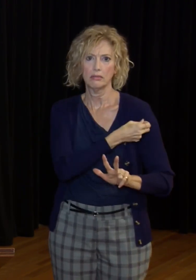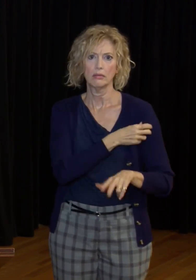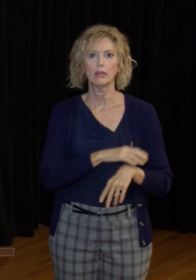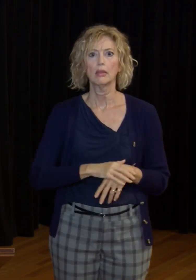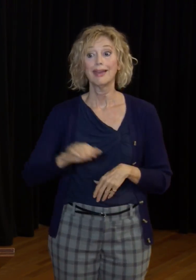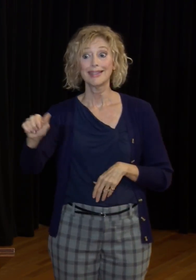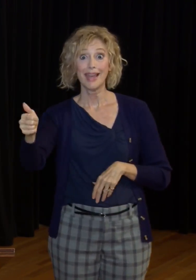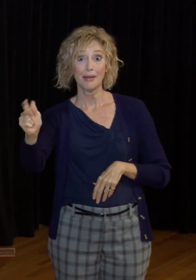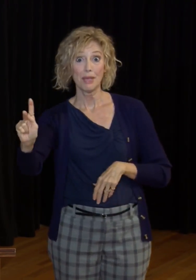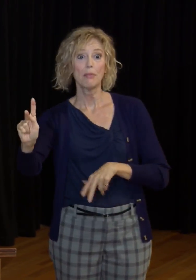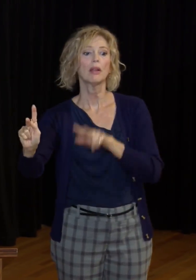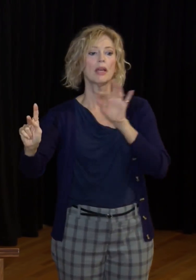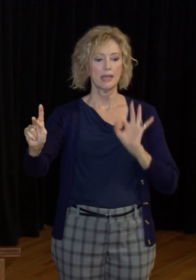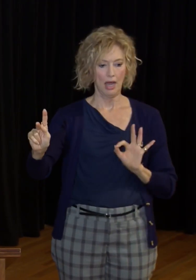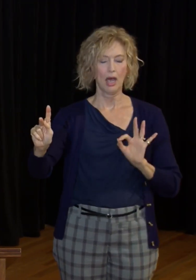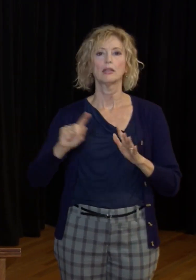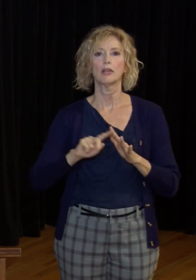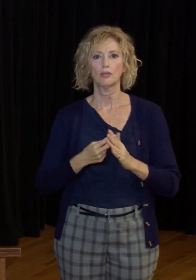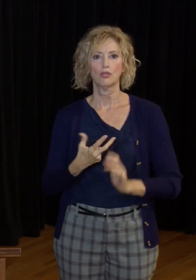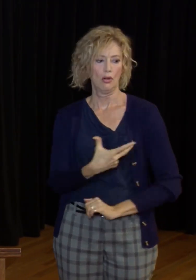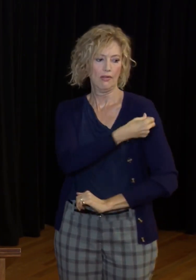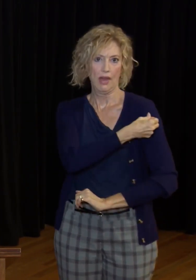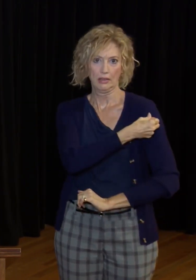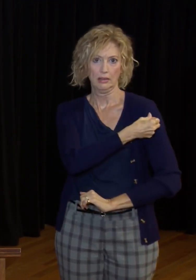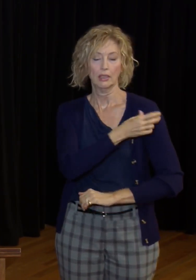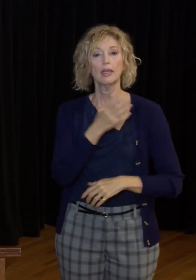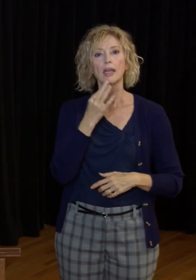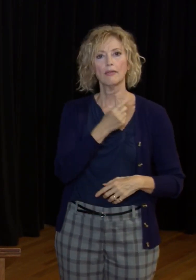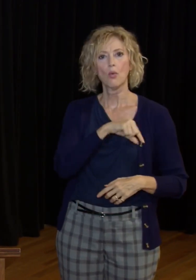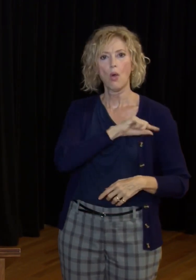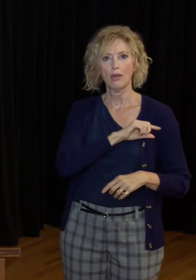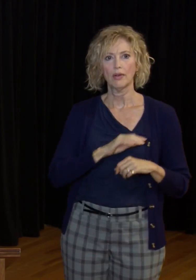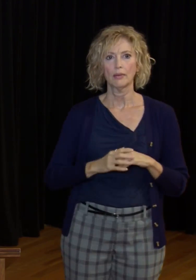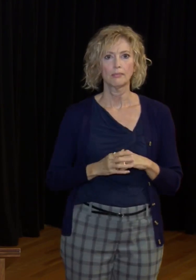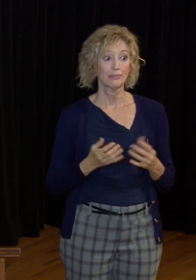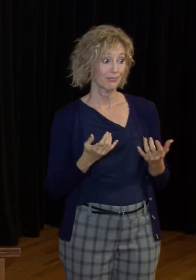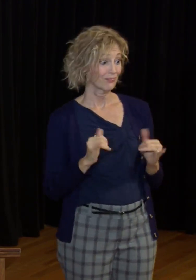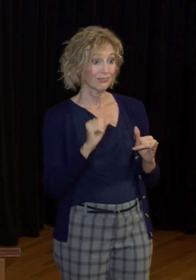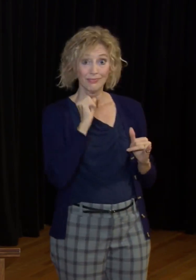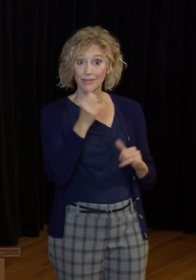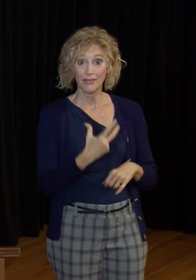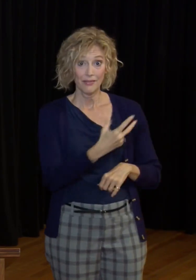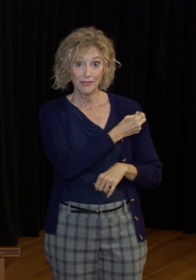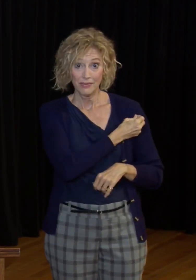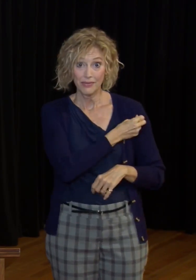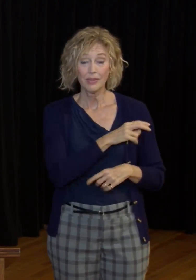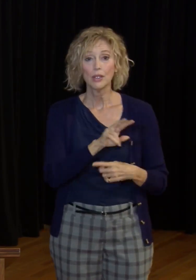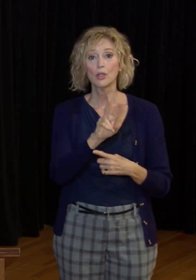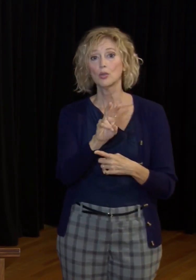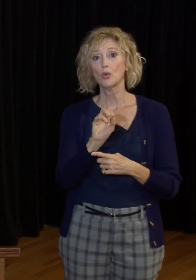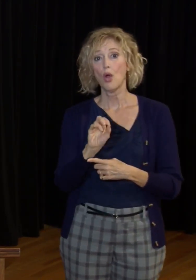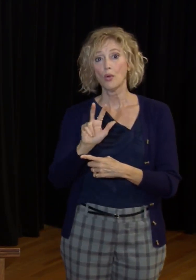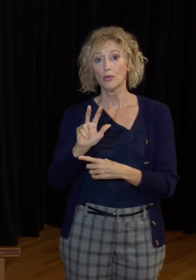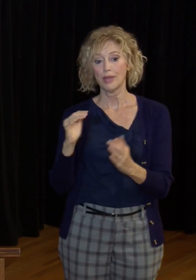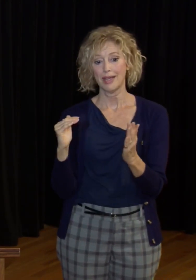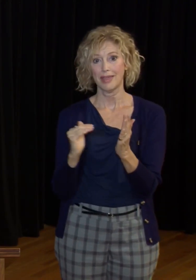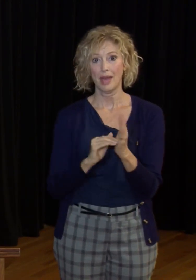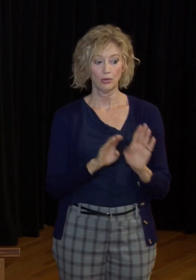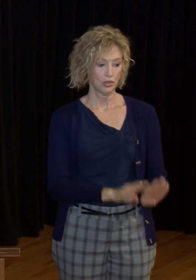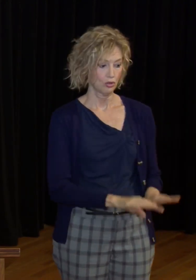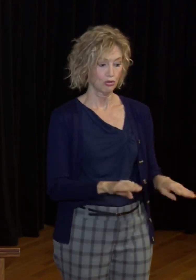9 out of 10 people have initiated a vaccine among the eligible people. The people who are still not vaccinated, as we have 203,000